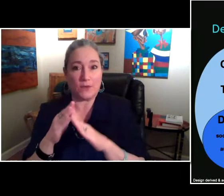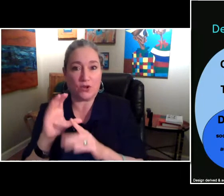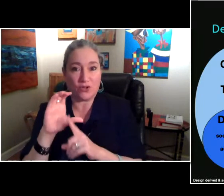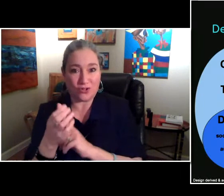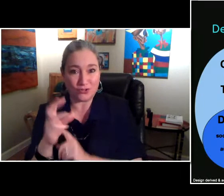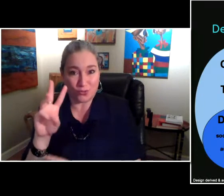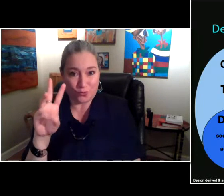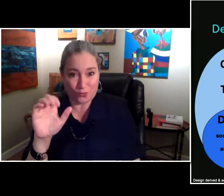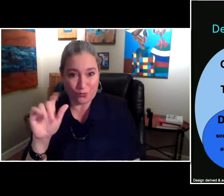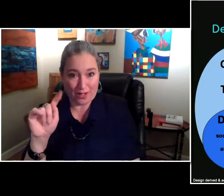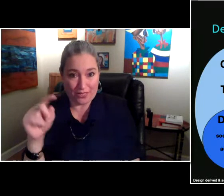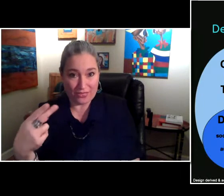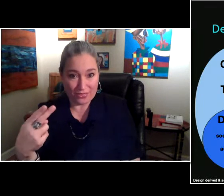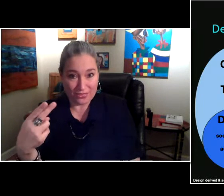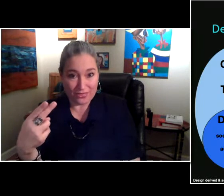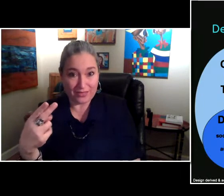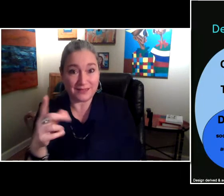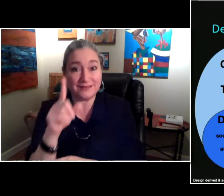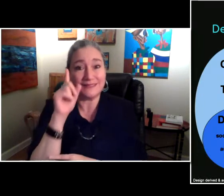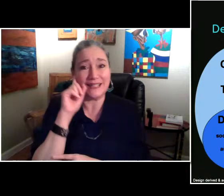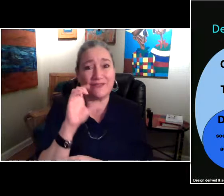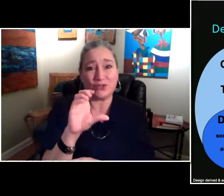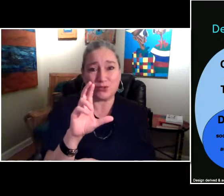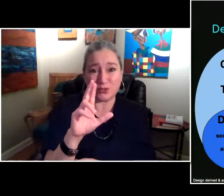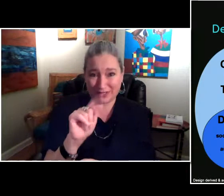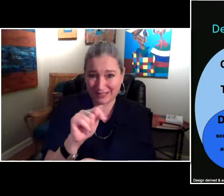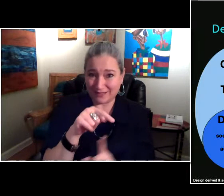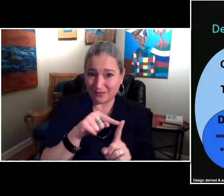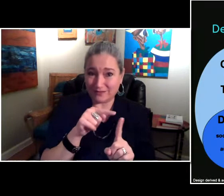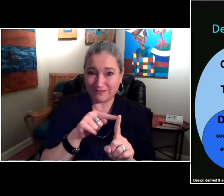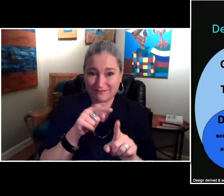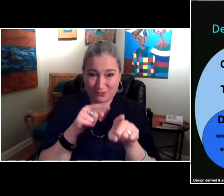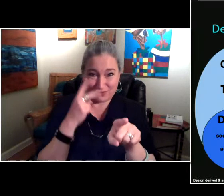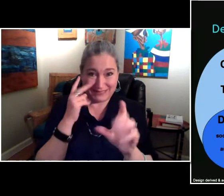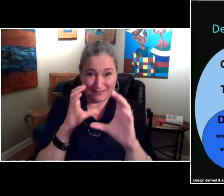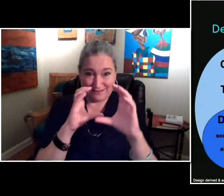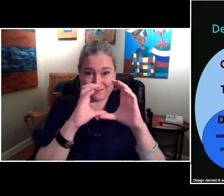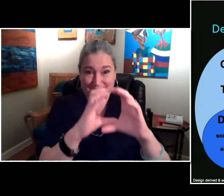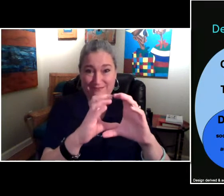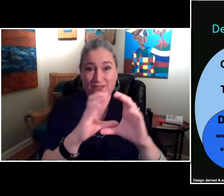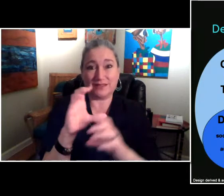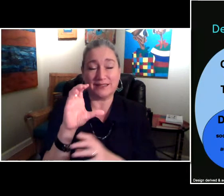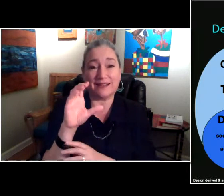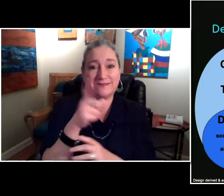framework called DeafCrit and Deaf Community Cultural Wealth.